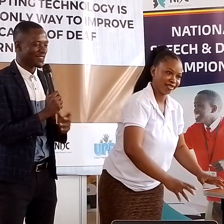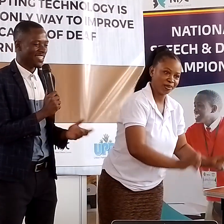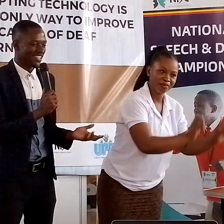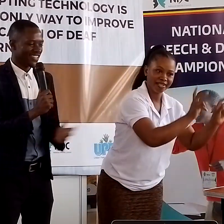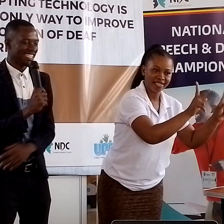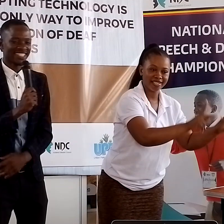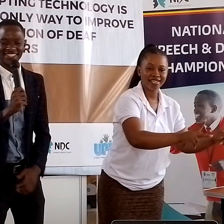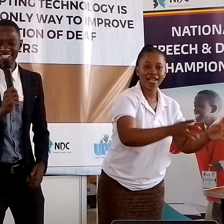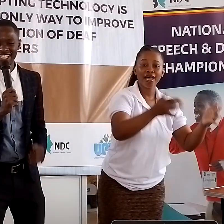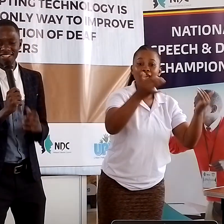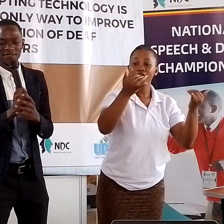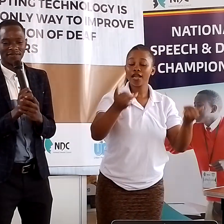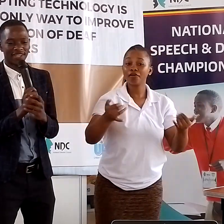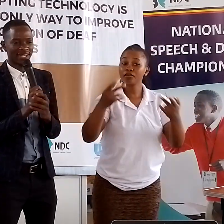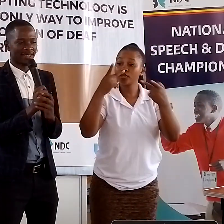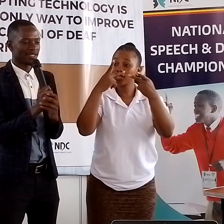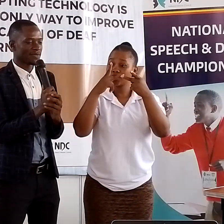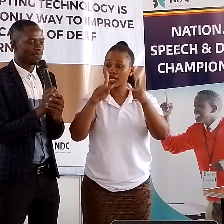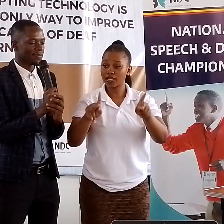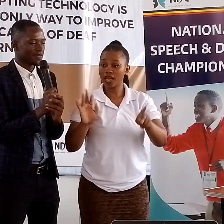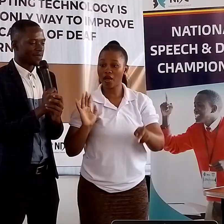Okay. So, just to start off,